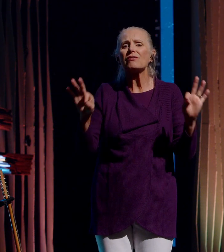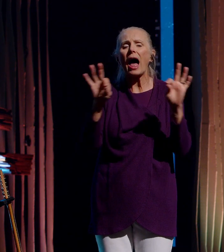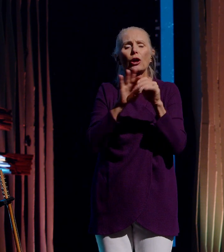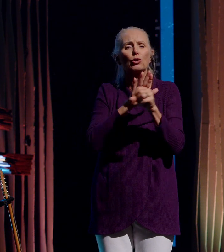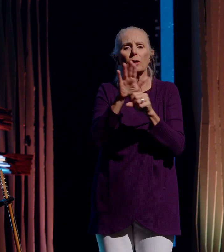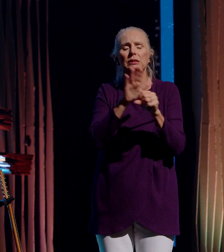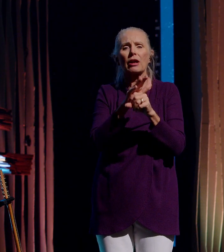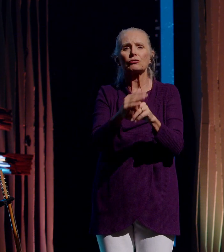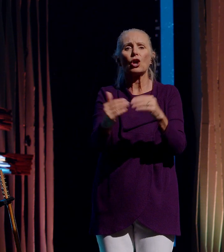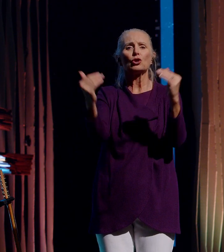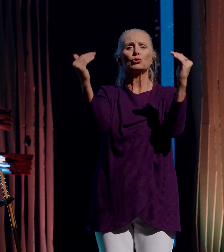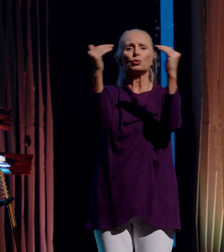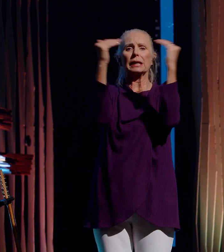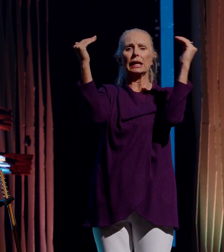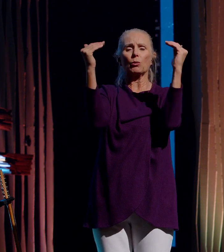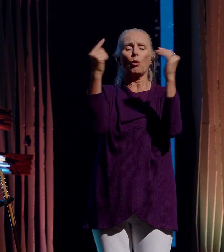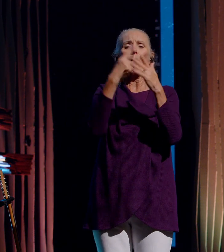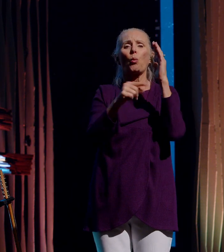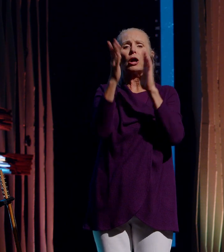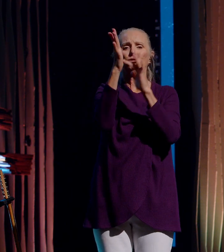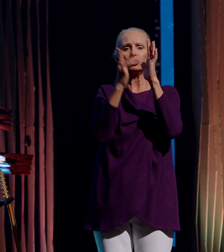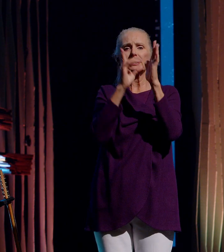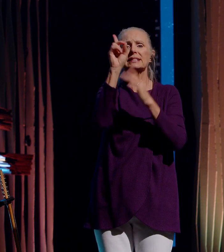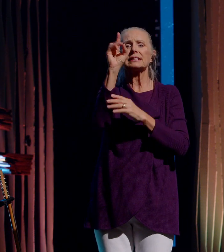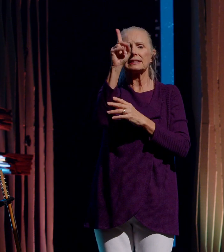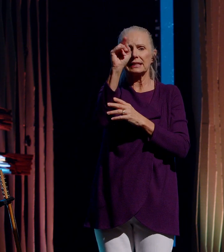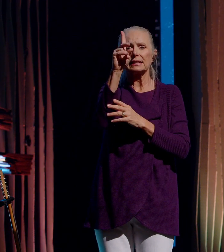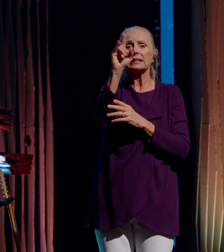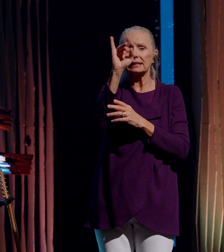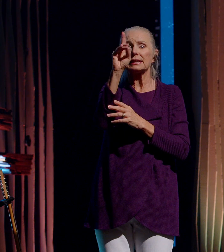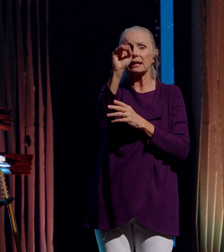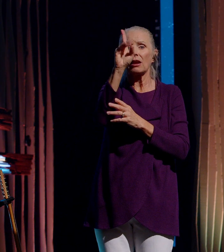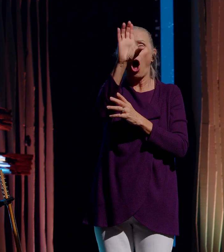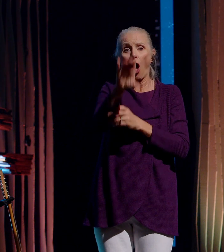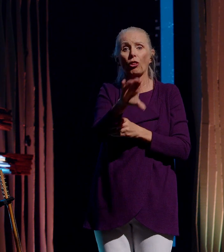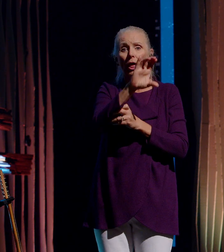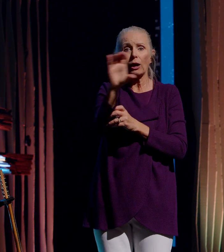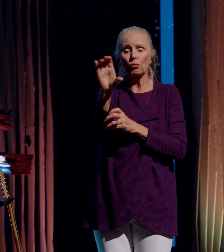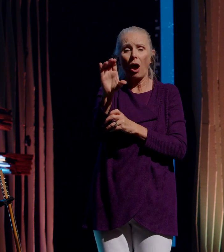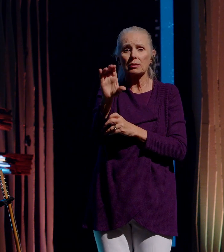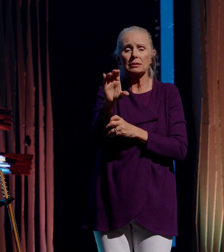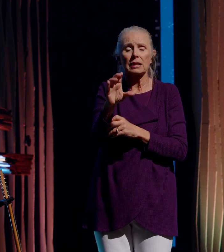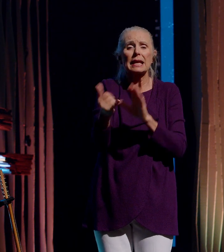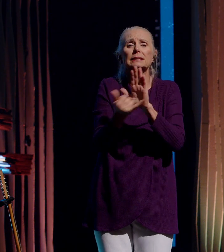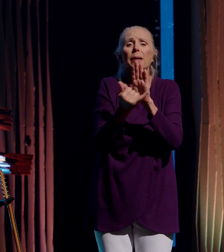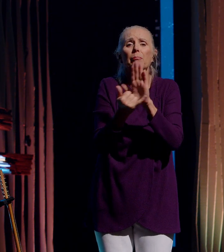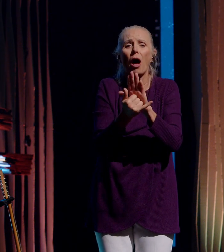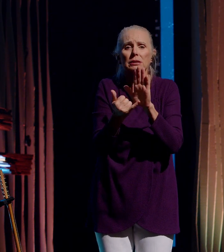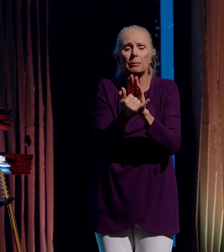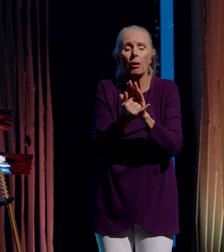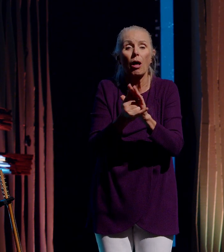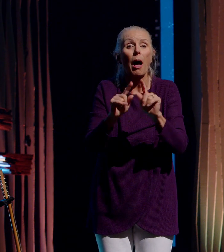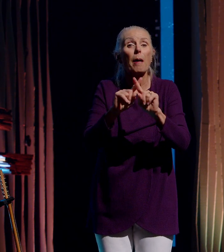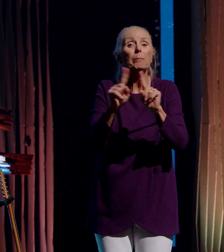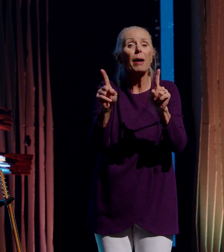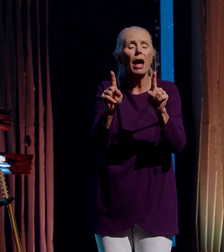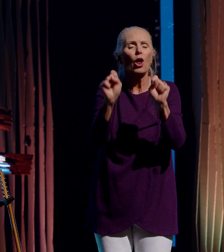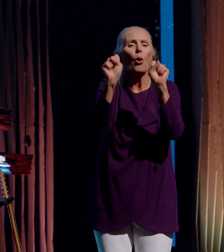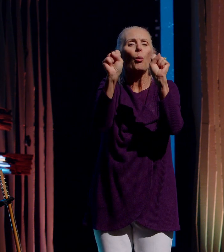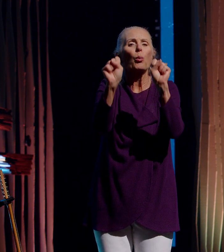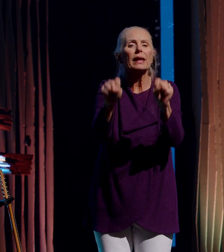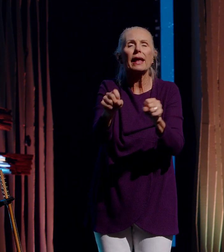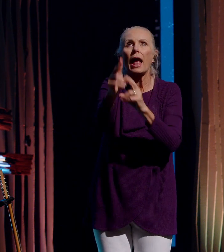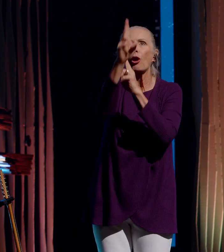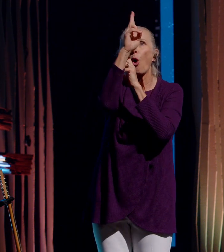to make right the sacrifice that was made for us. But what we can do is we can honor the Lord by never forgetting what he has